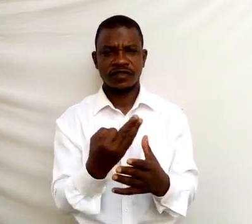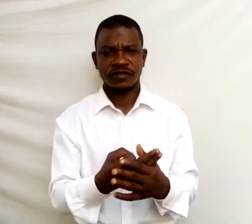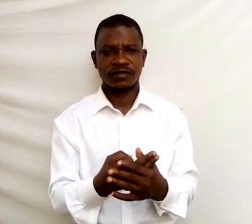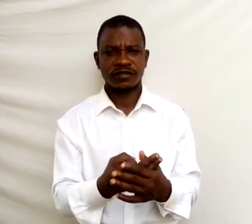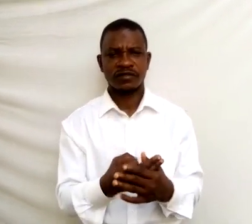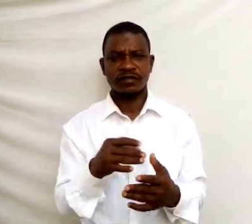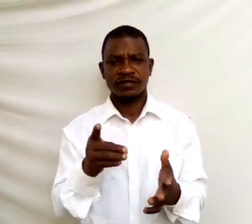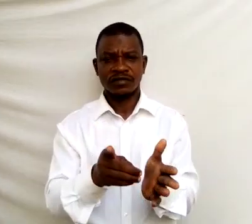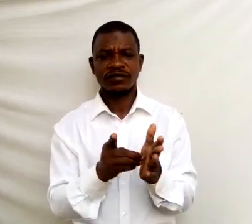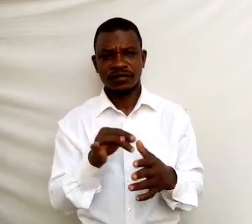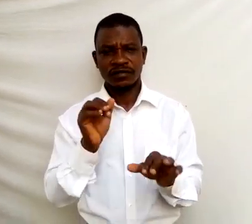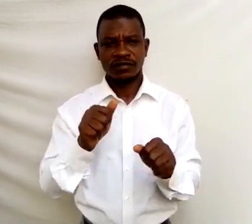Deficit budget can be financed through